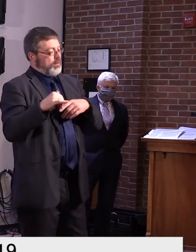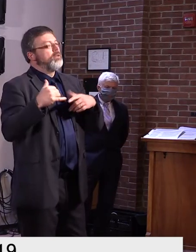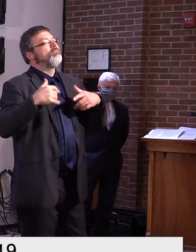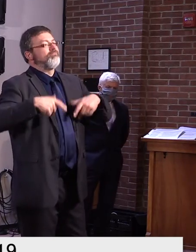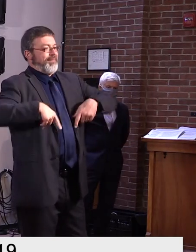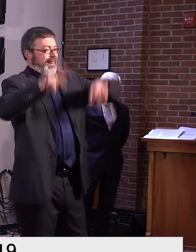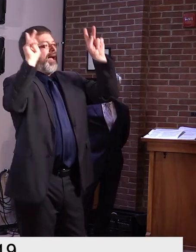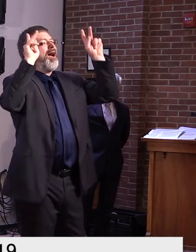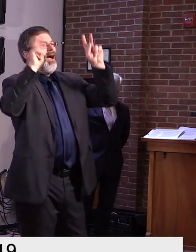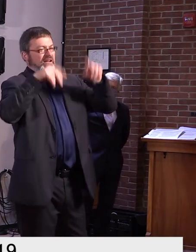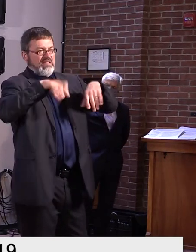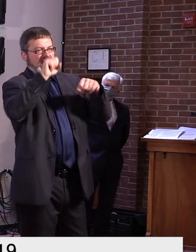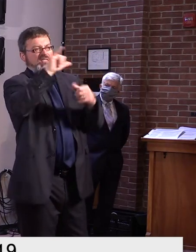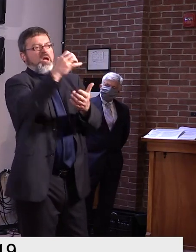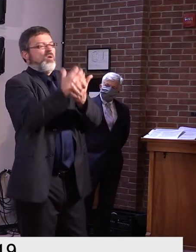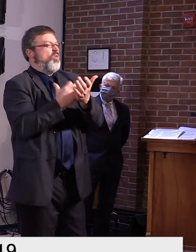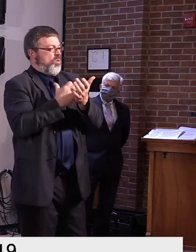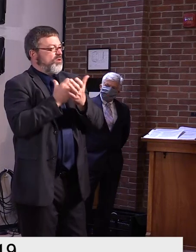Thank you.